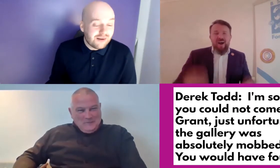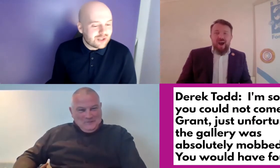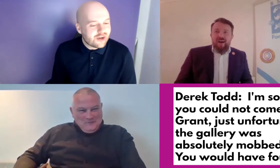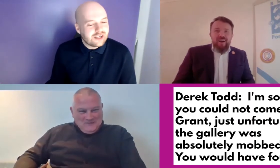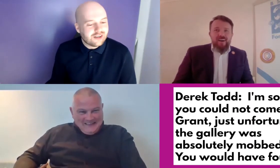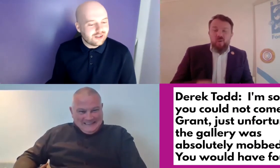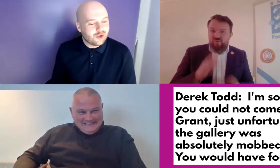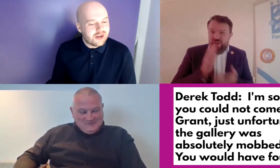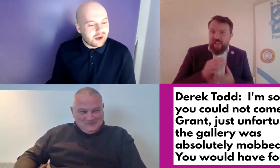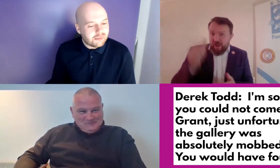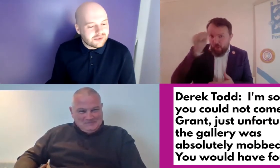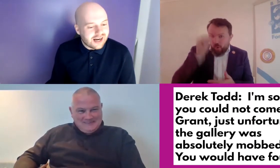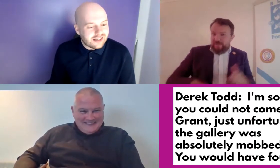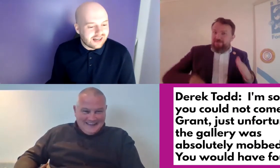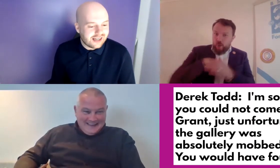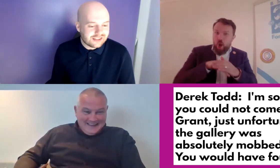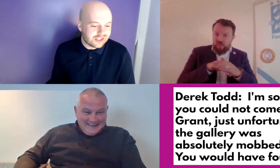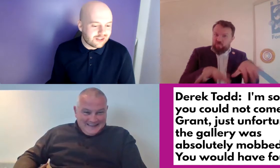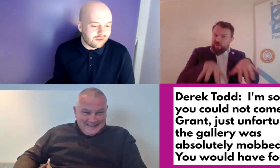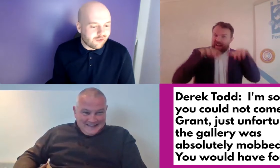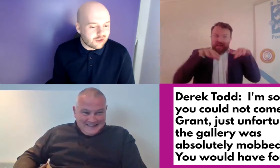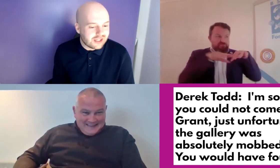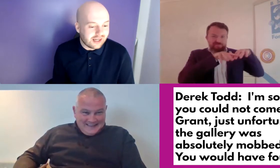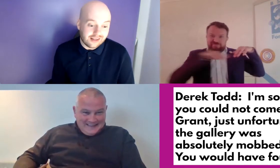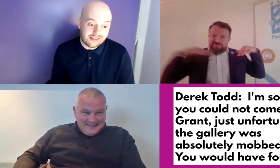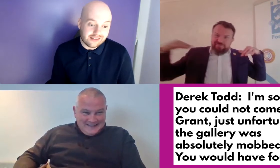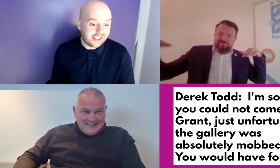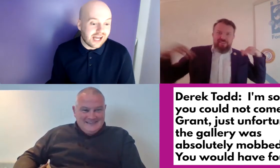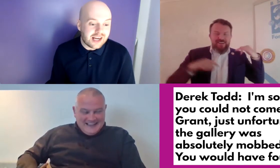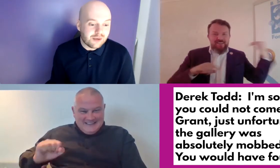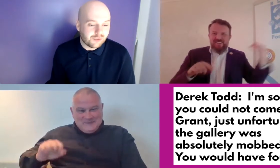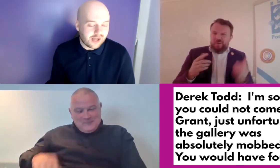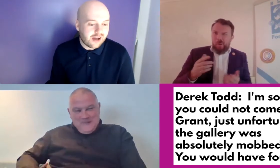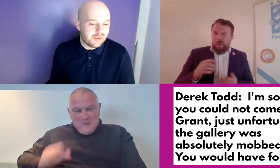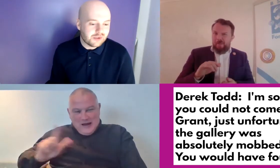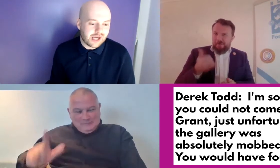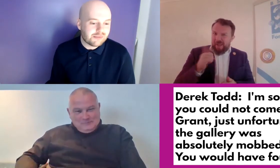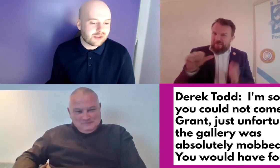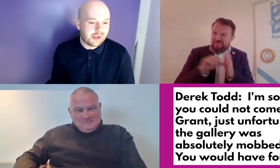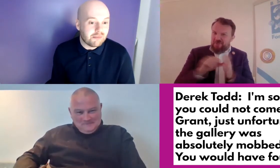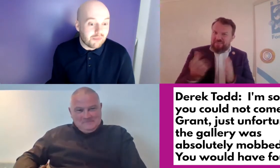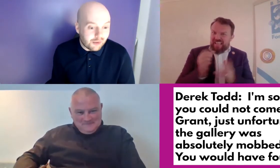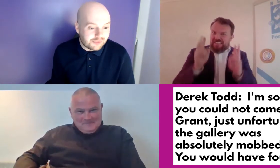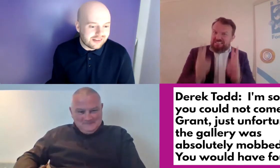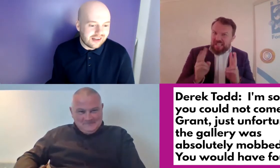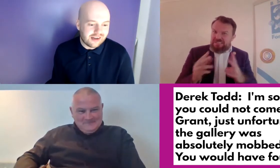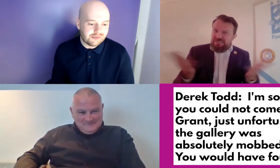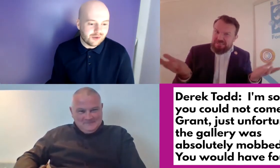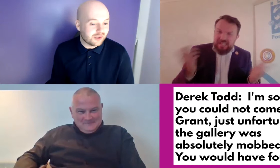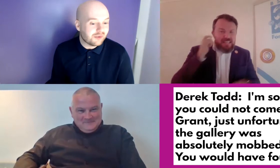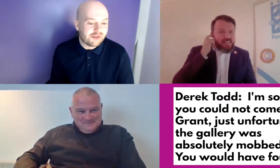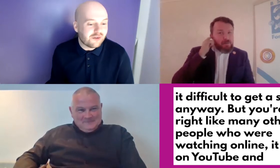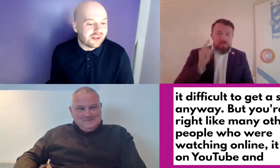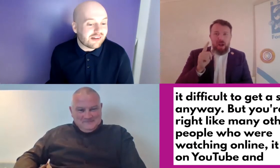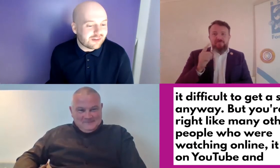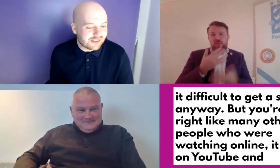I'm sorry you couldn't come, Grant. It's just unfortunate, and the gallery was absolutely mobbed. You know,